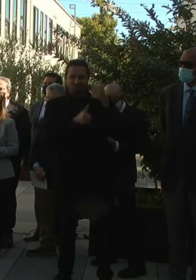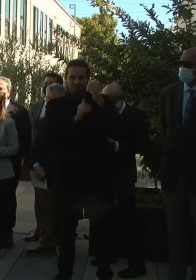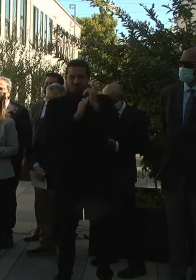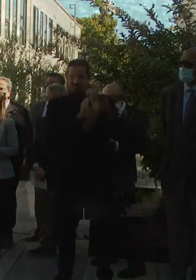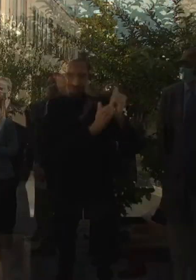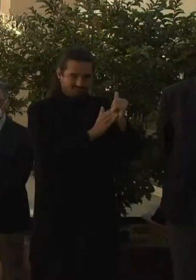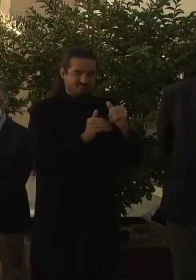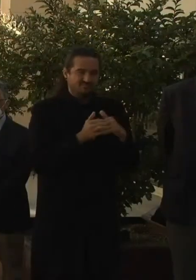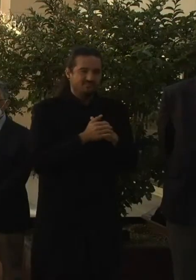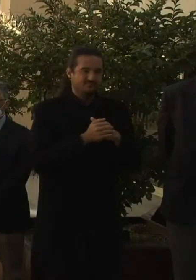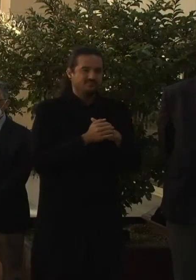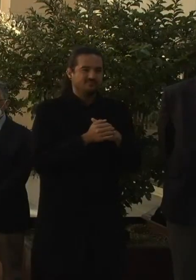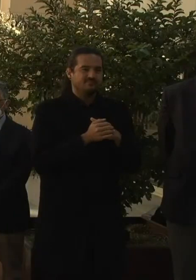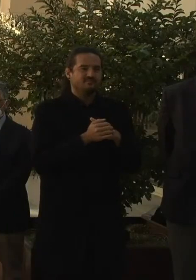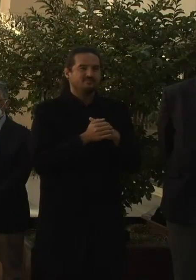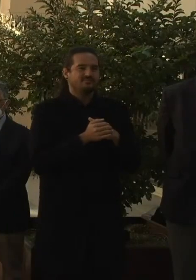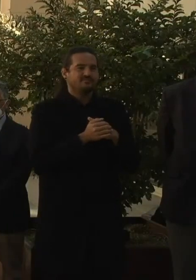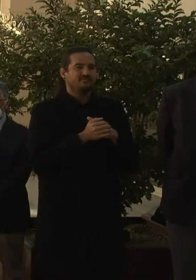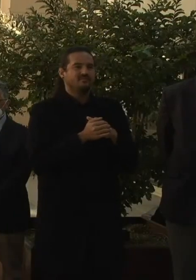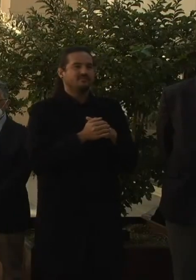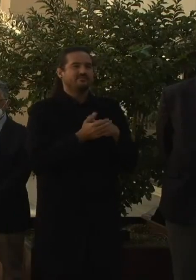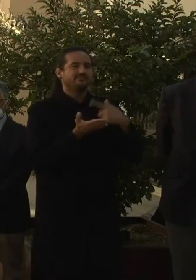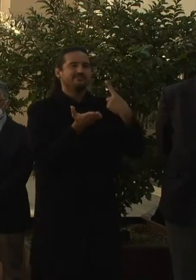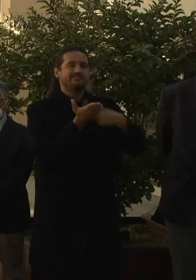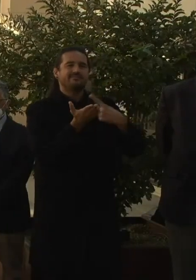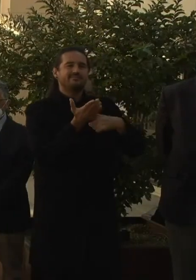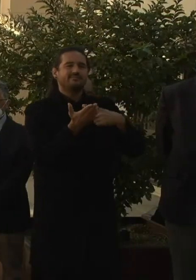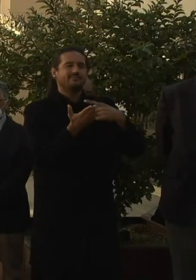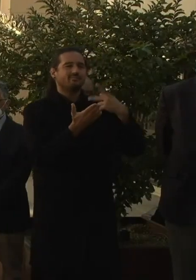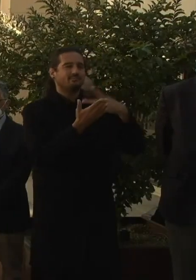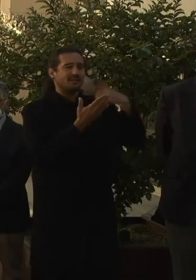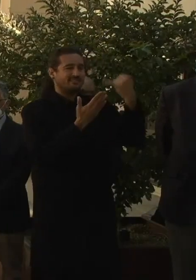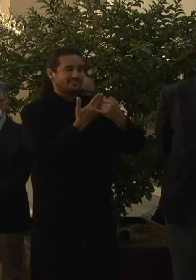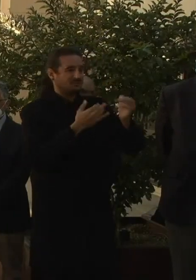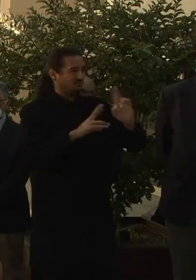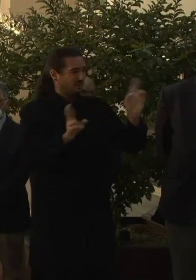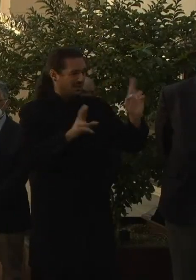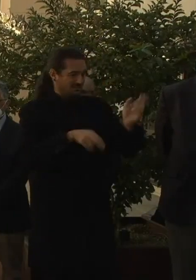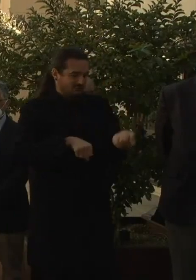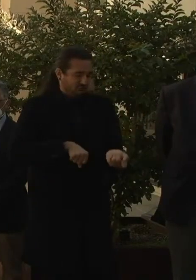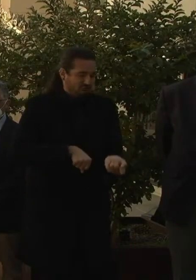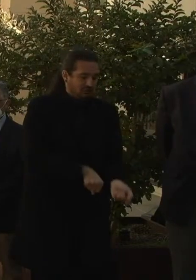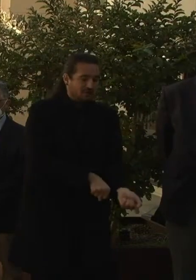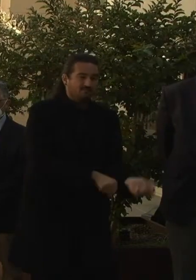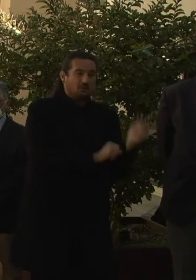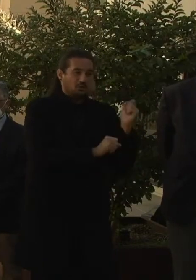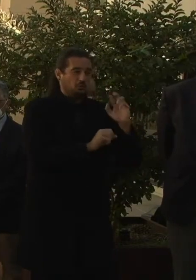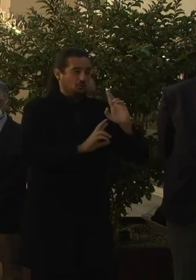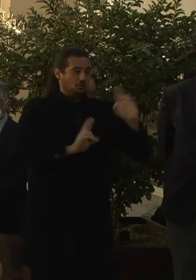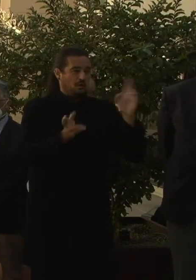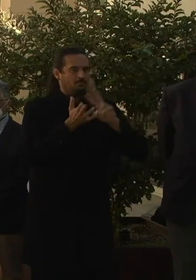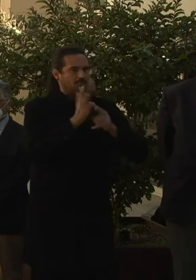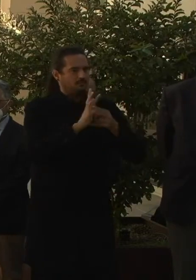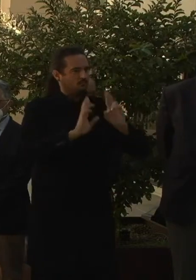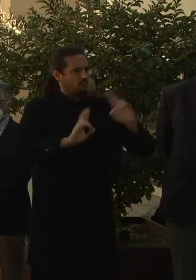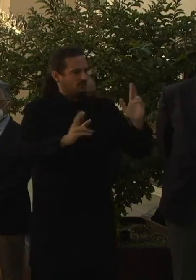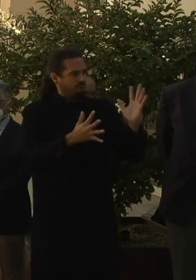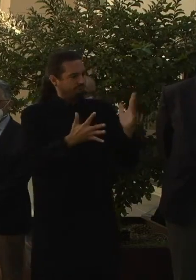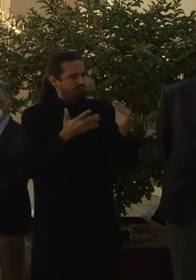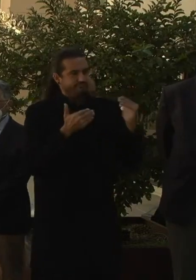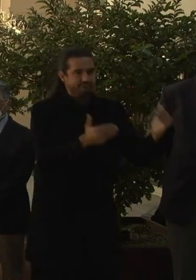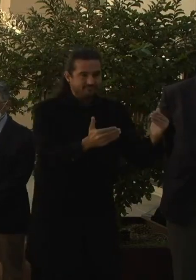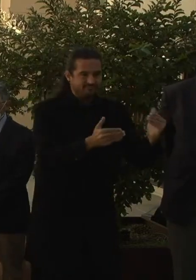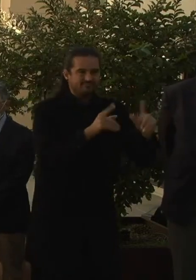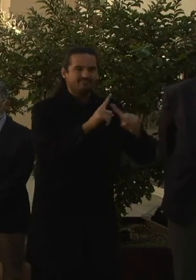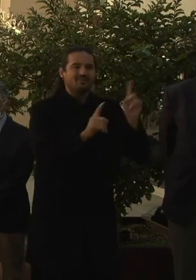been in shovel-ready status that have not been able to secure a tax credit allocation,